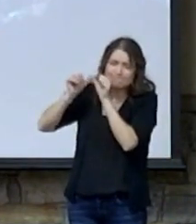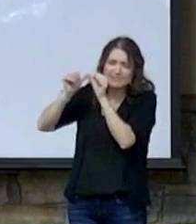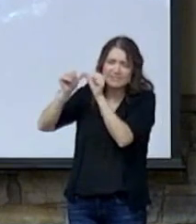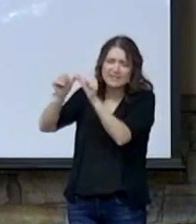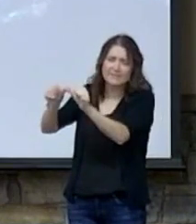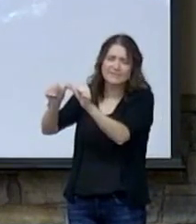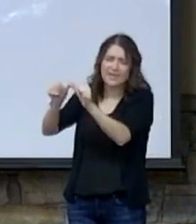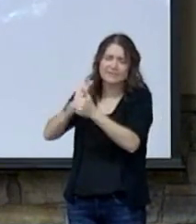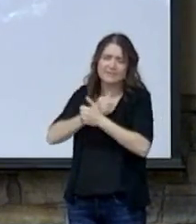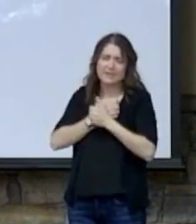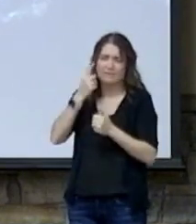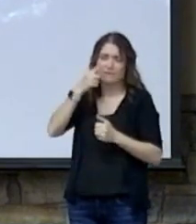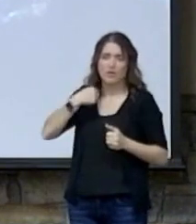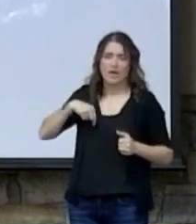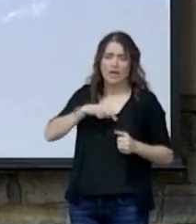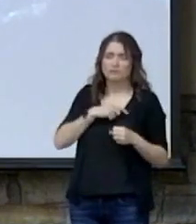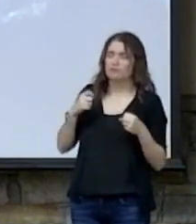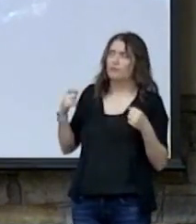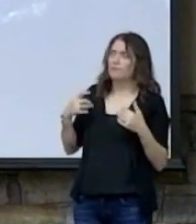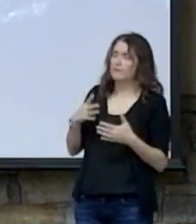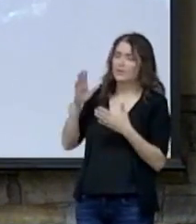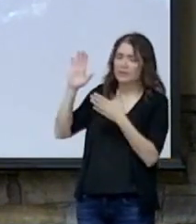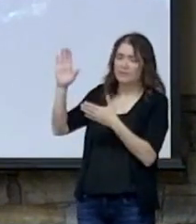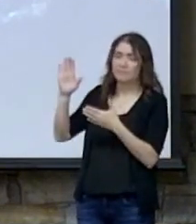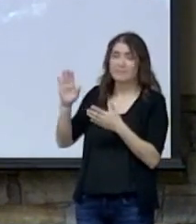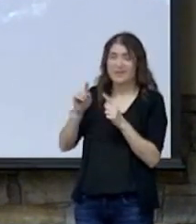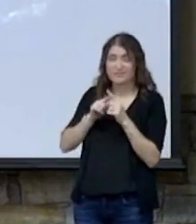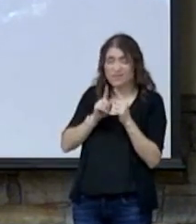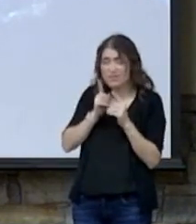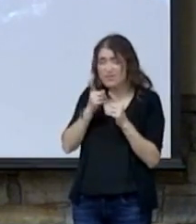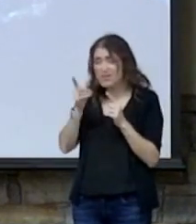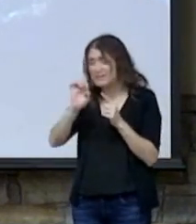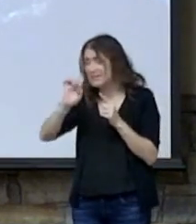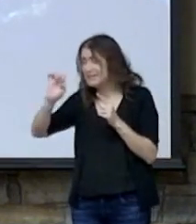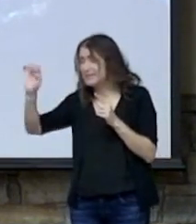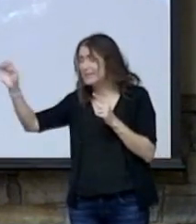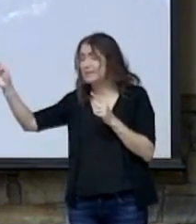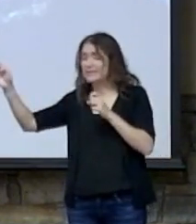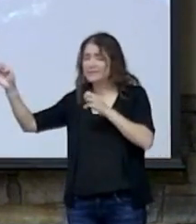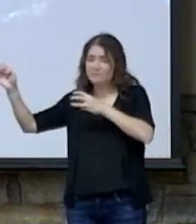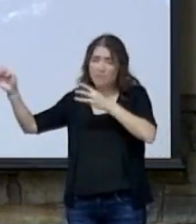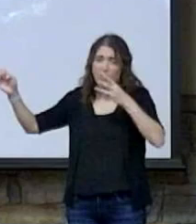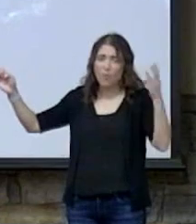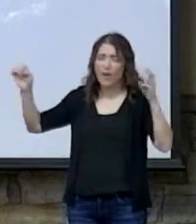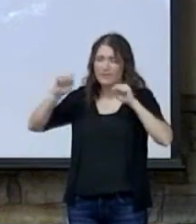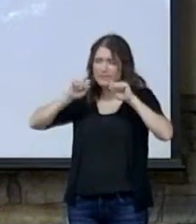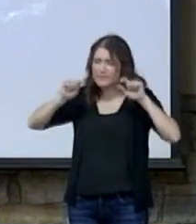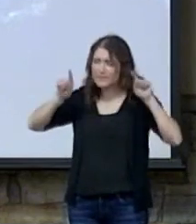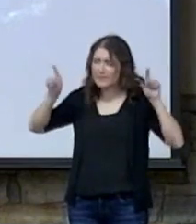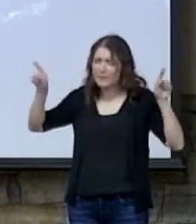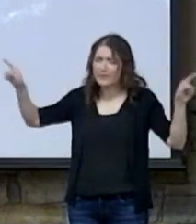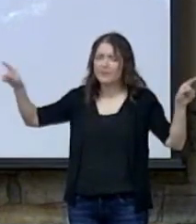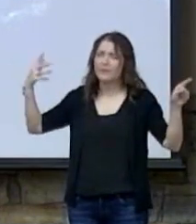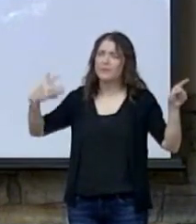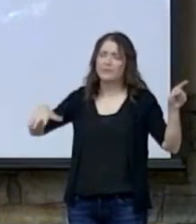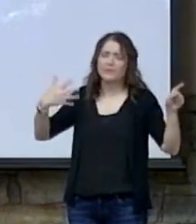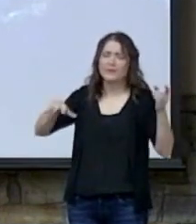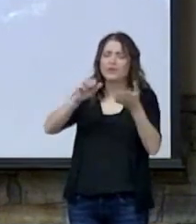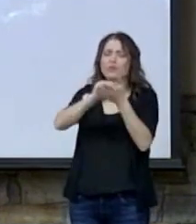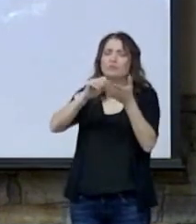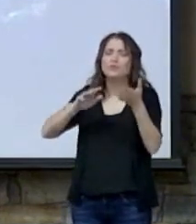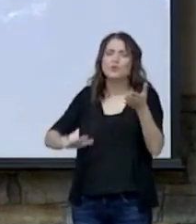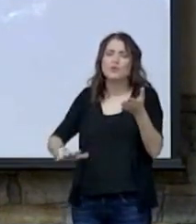Him. As far as the east is from the west, so far does He remove our